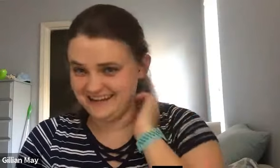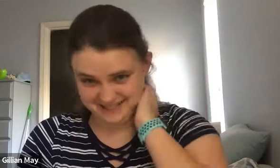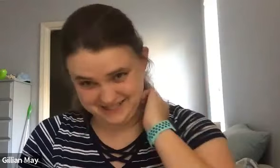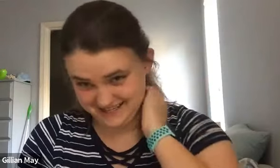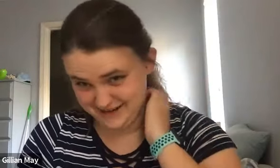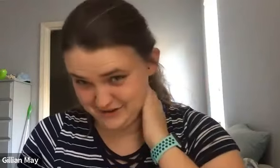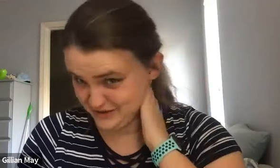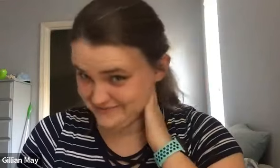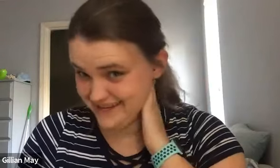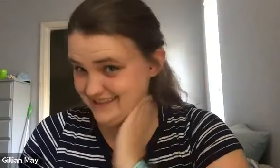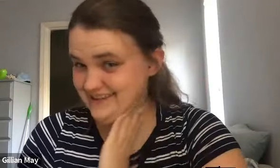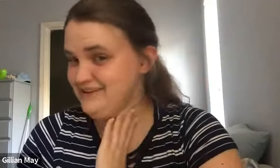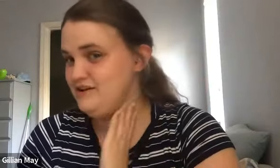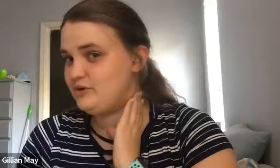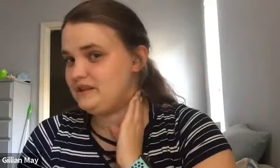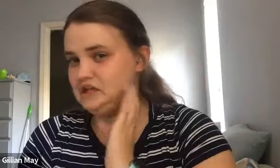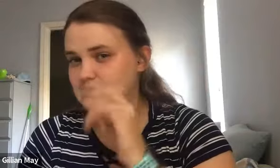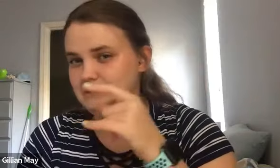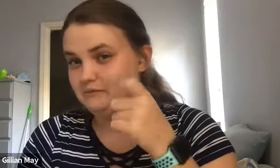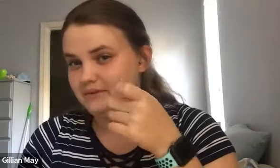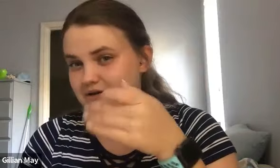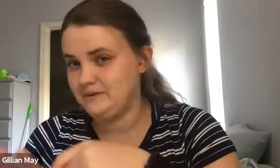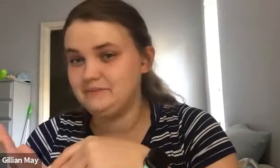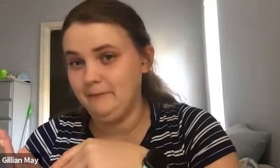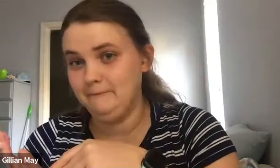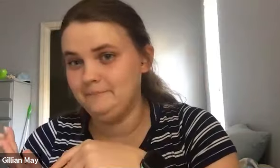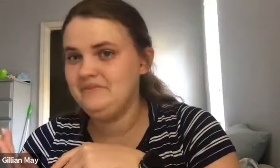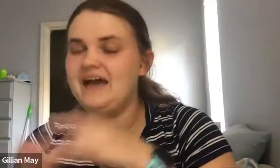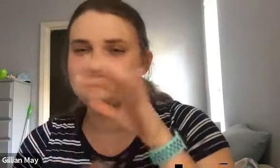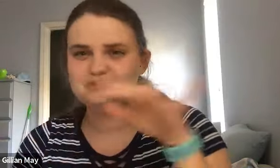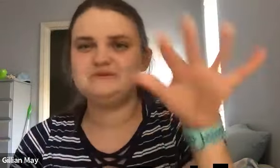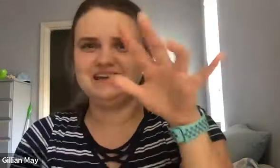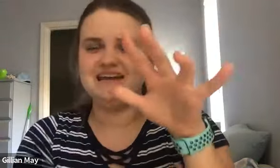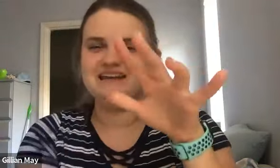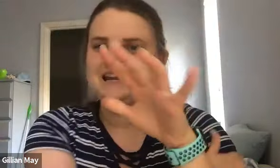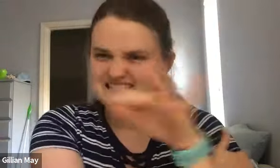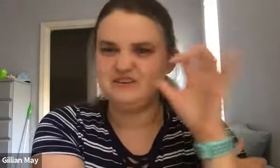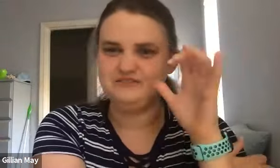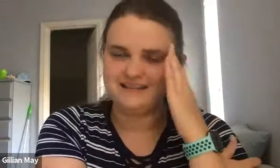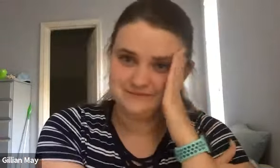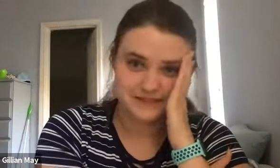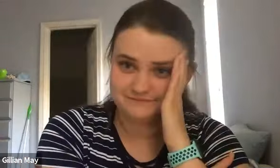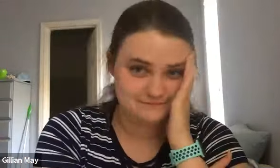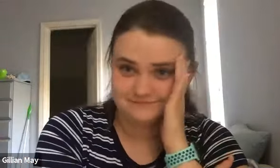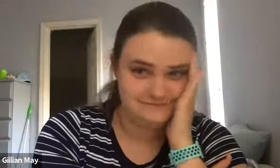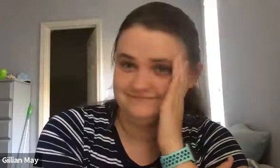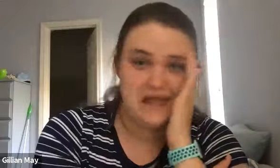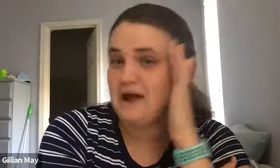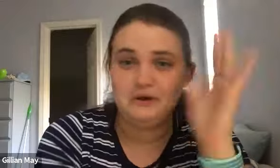I just kind of stare at them, and then they'll be like, "You want me to repeat?" I'm like, "Mm-hmm." And then they'll do it again, and it's still fast, and I'm like, "I don't know what